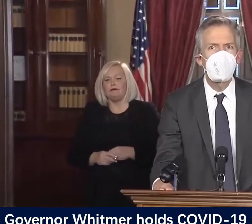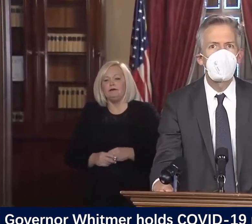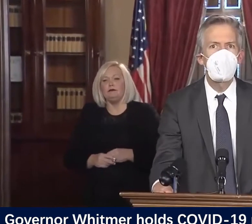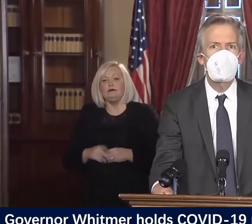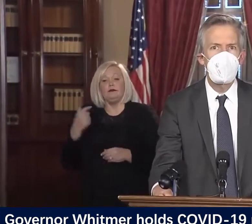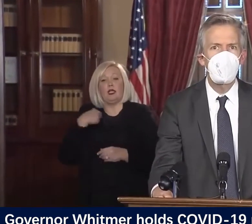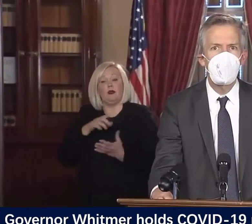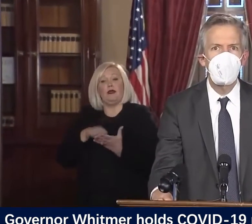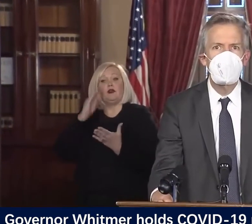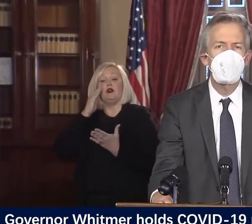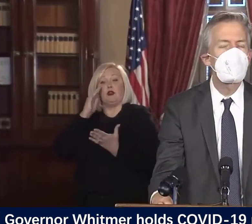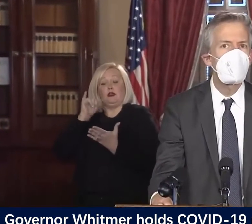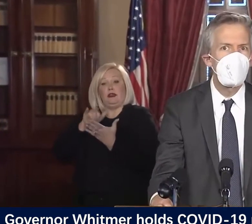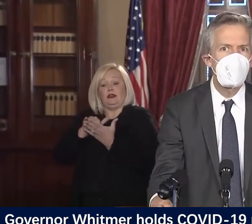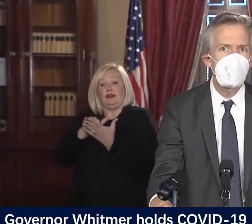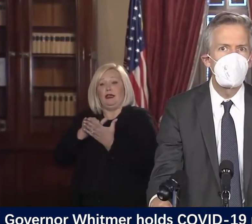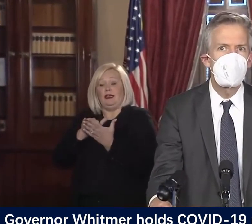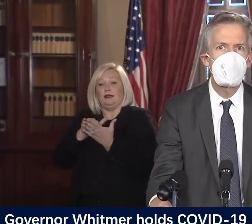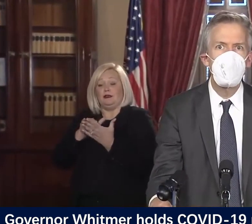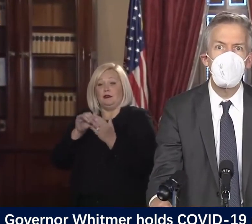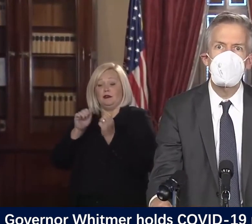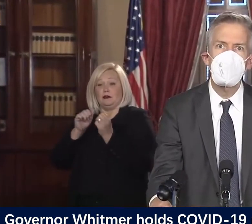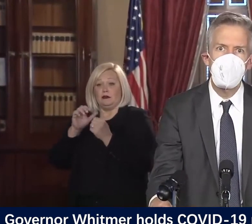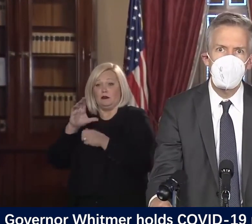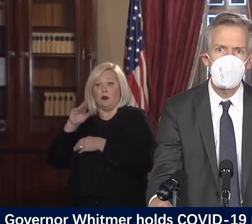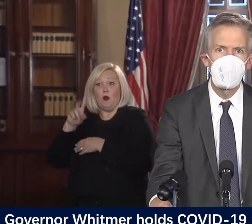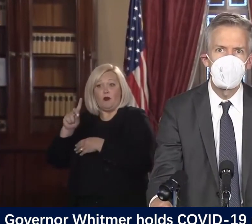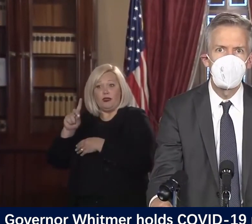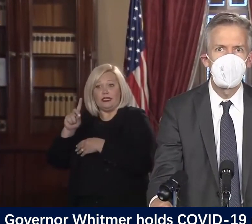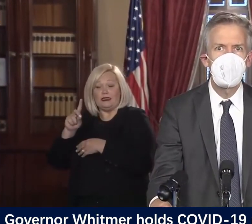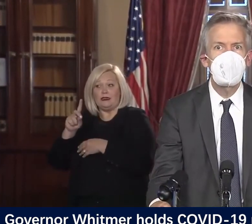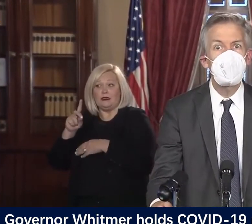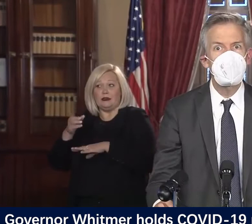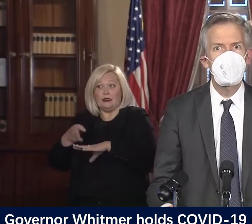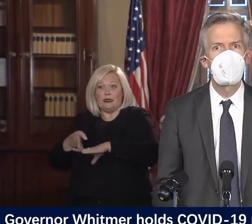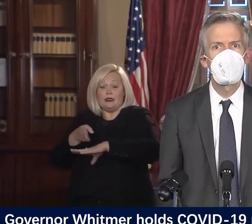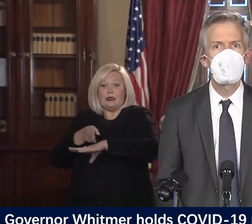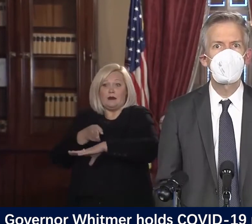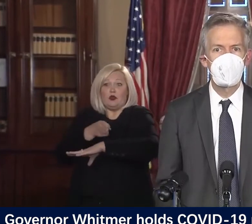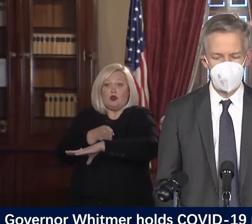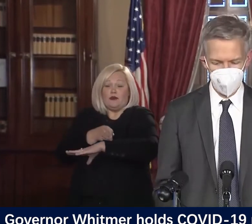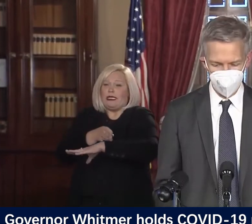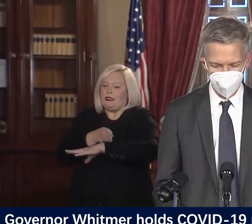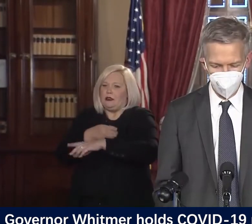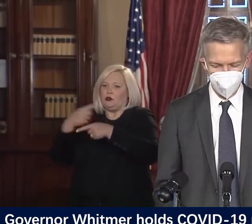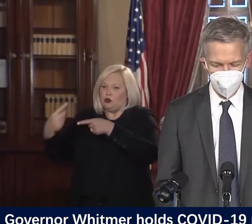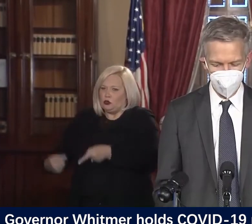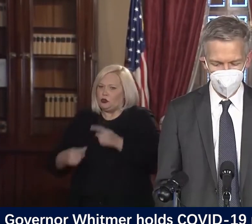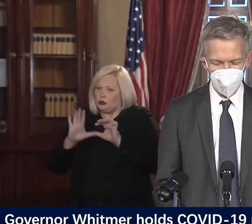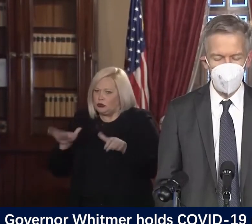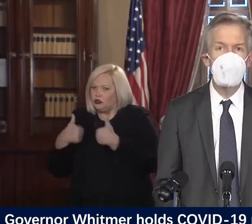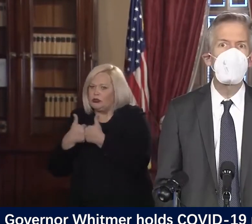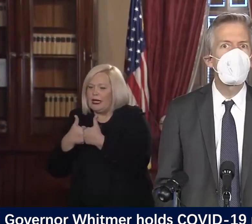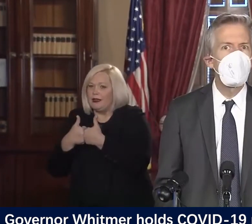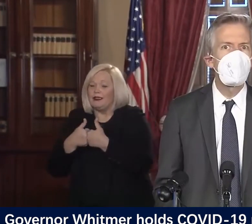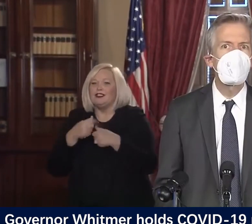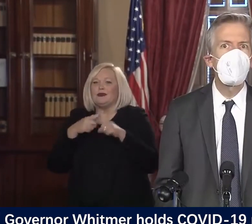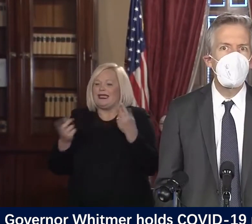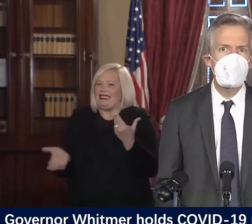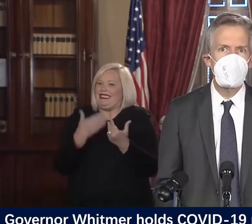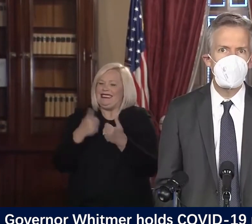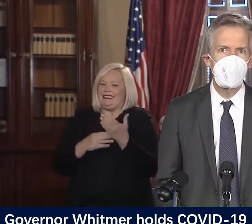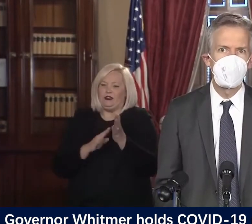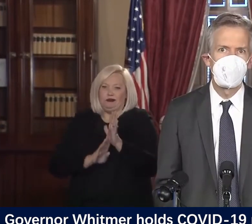One thing we've learned is that progress against COVID is hard to earn and easy to lose. We need to